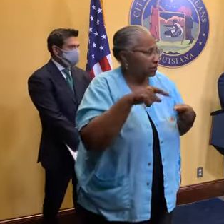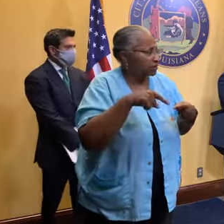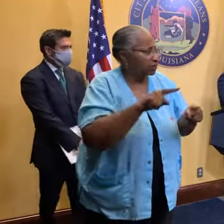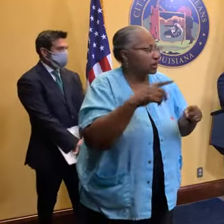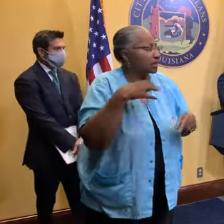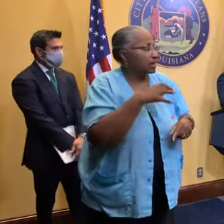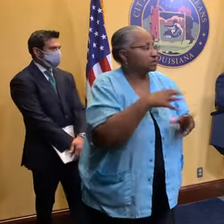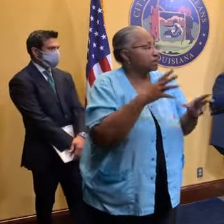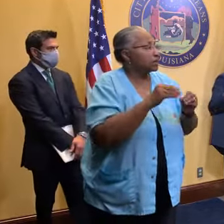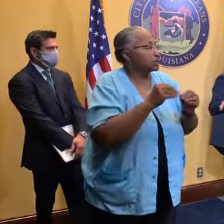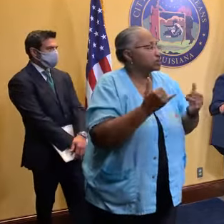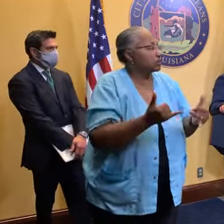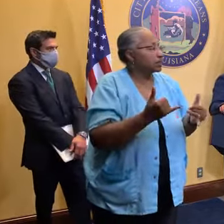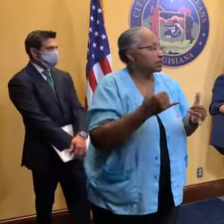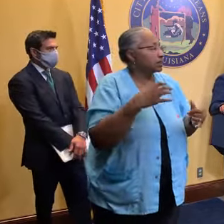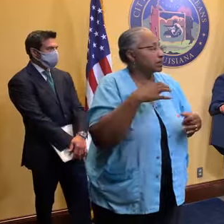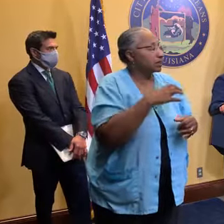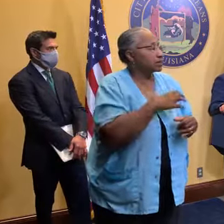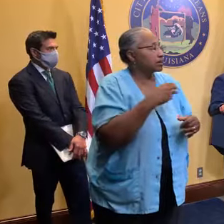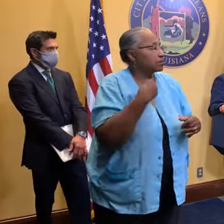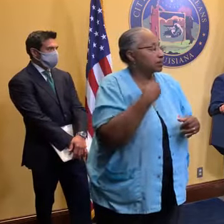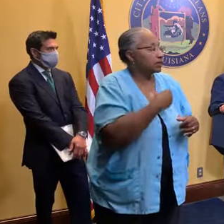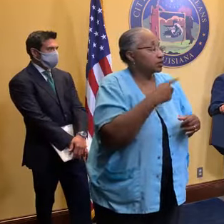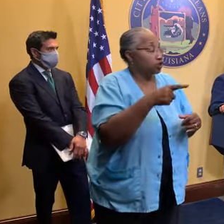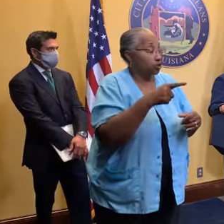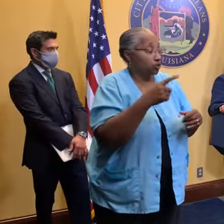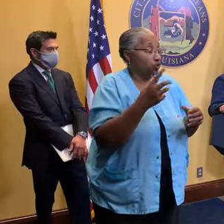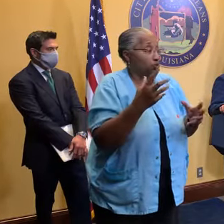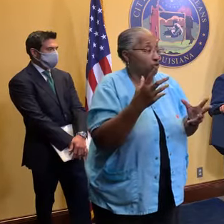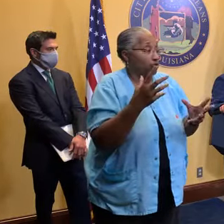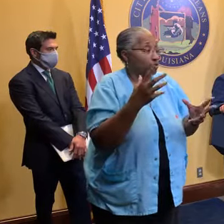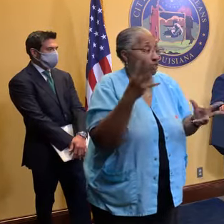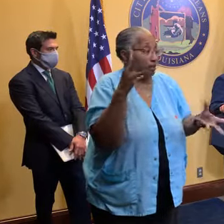council meeting today, the council members. So you're combining both